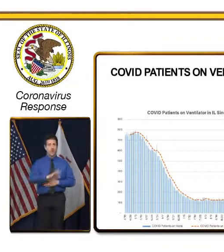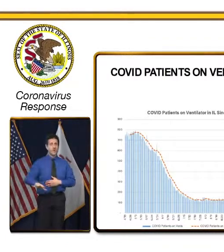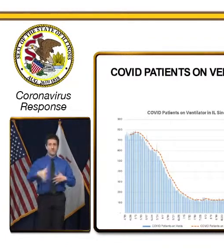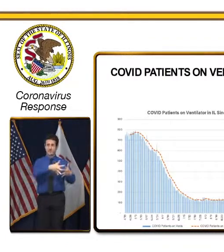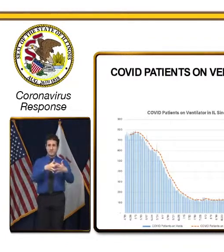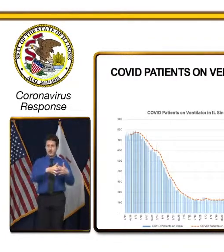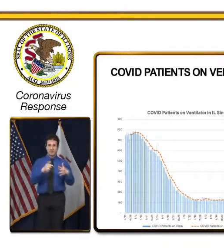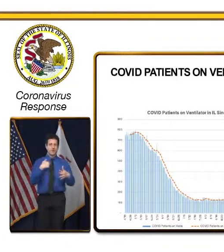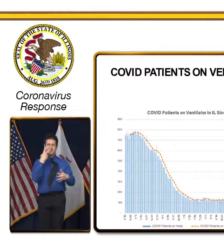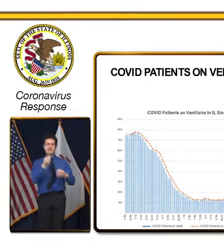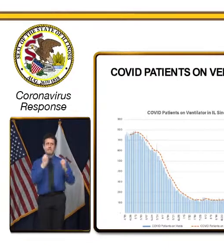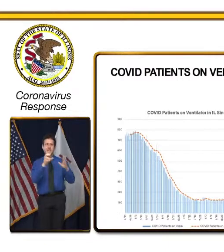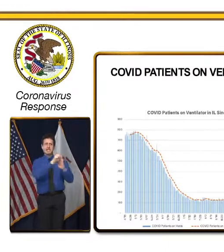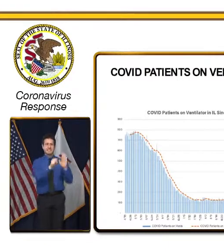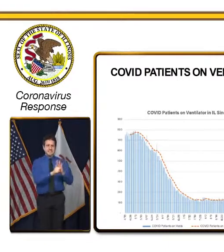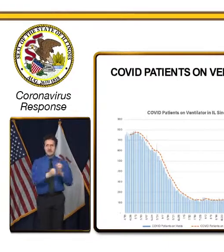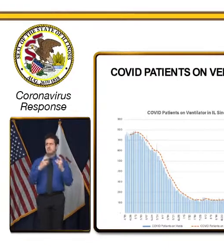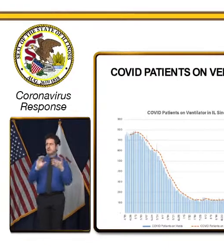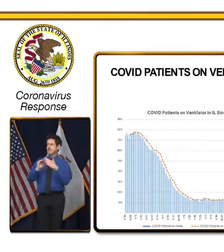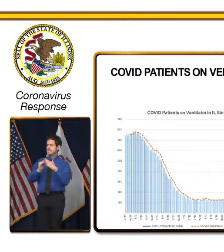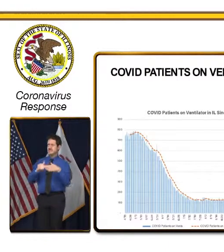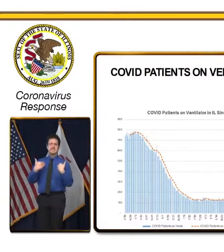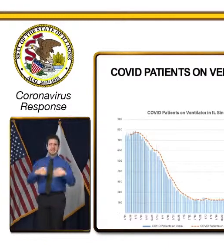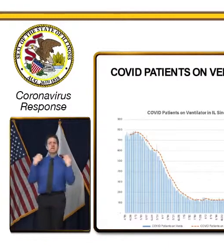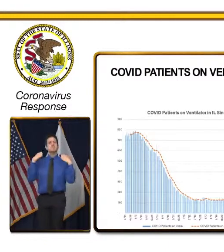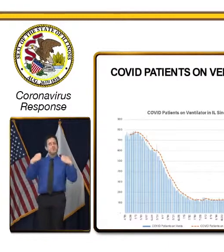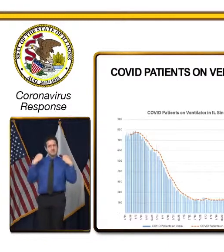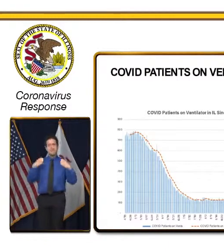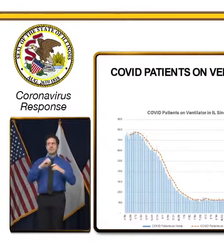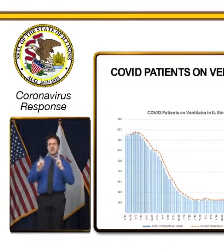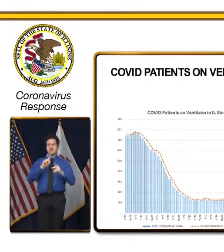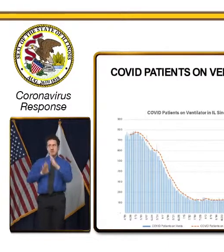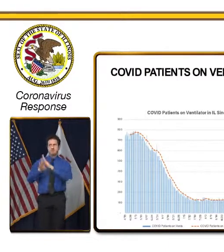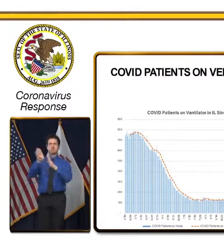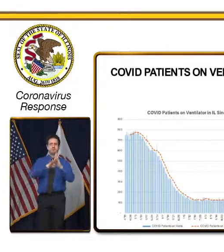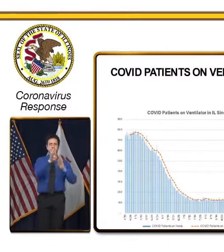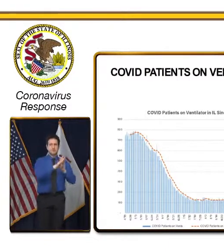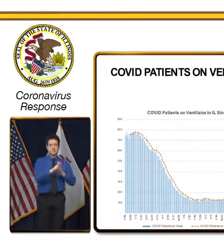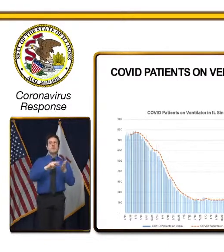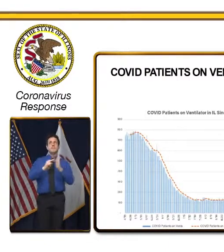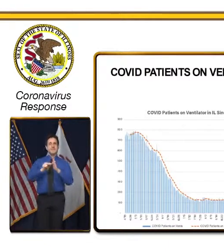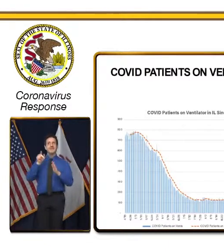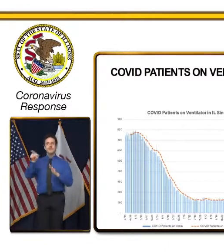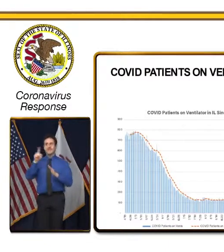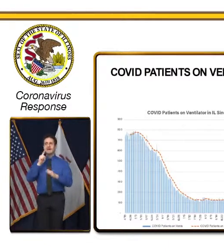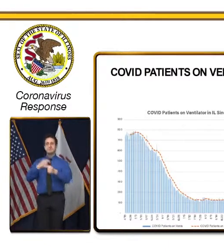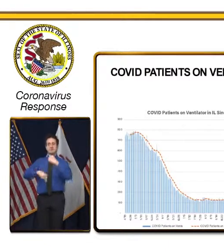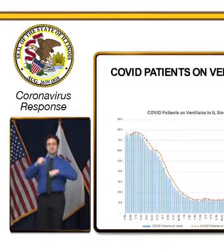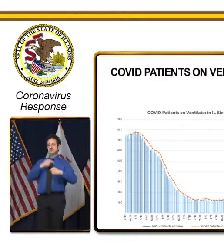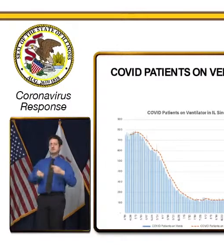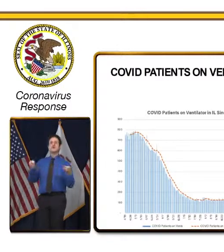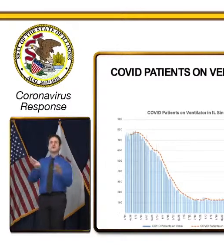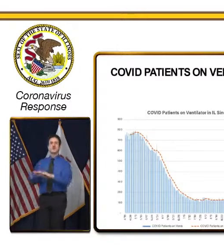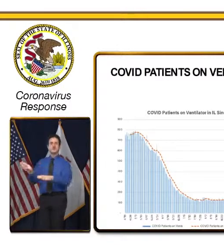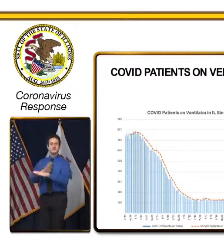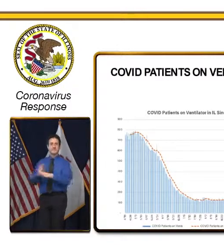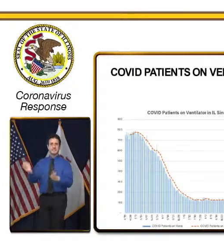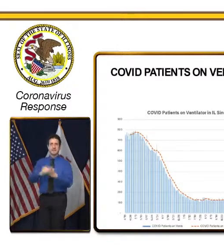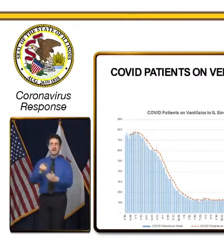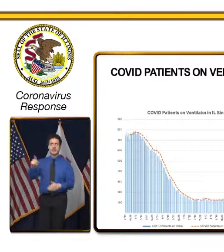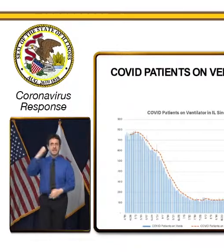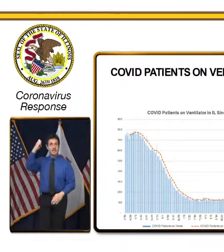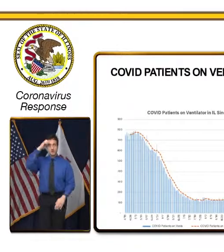affected by this growing crisis, and they're responding by rolling back their reopenings. And over in Europe,